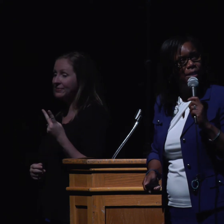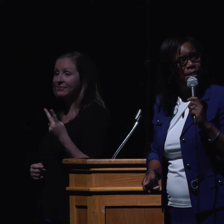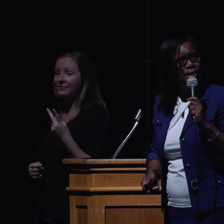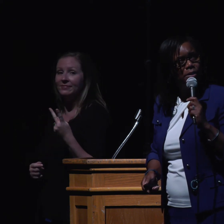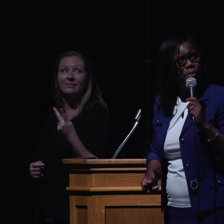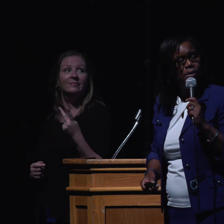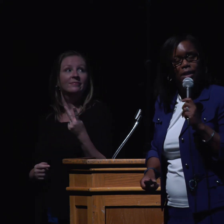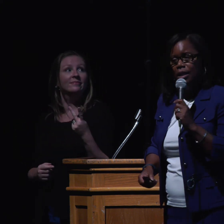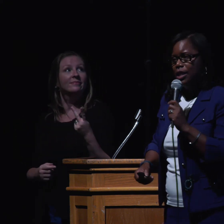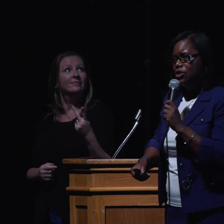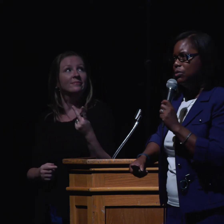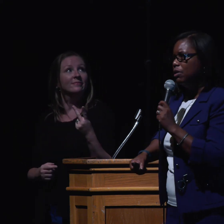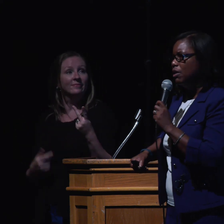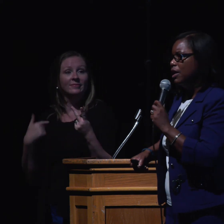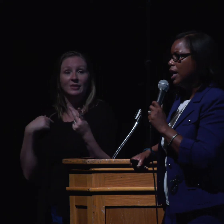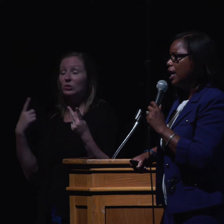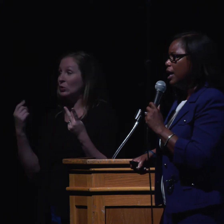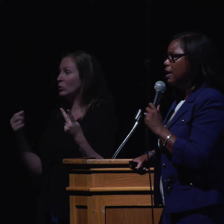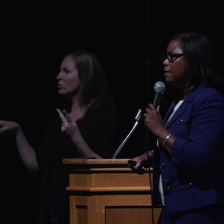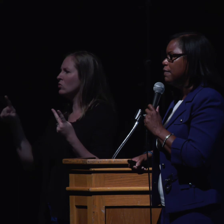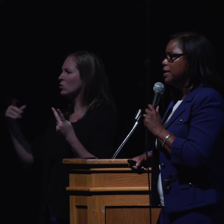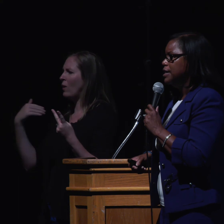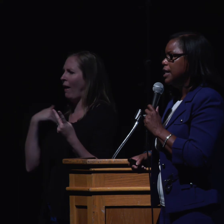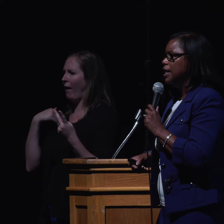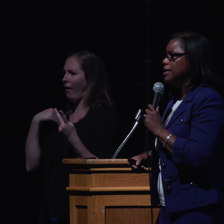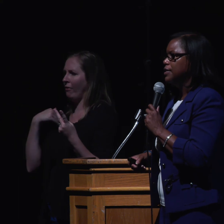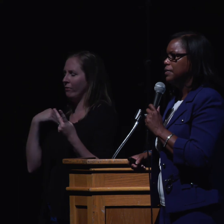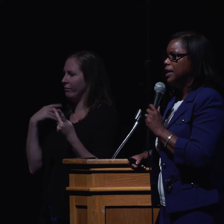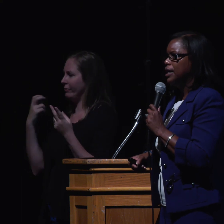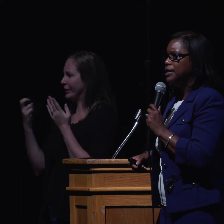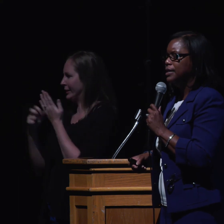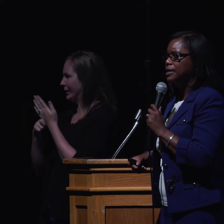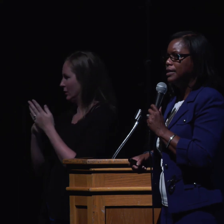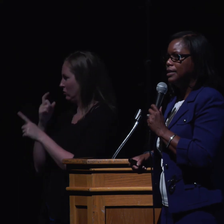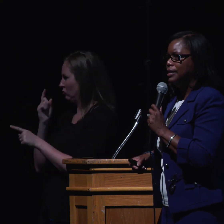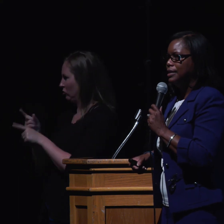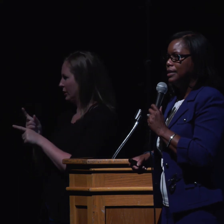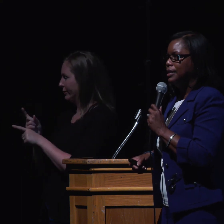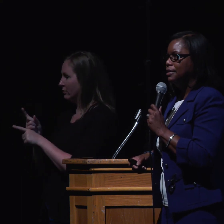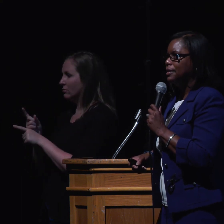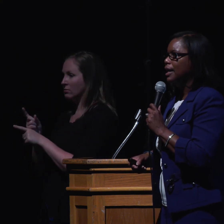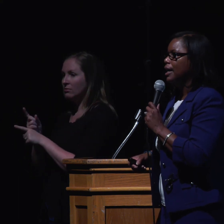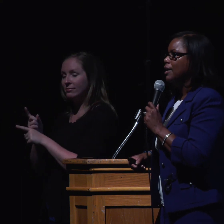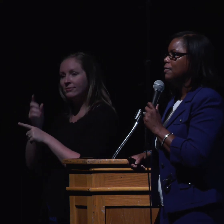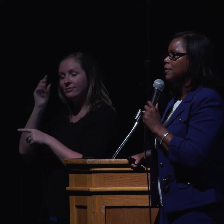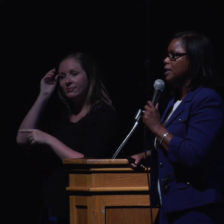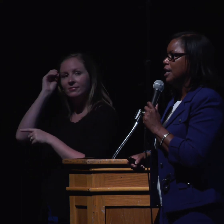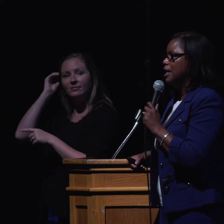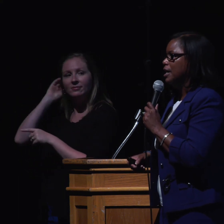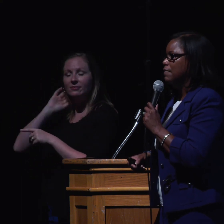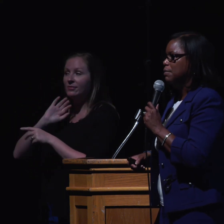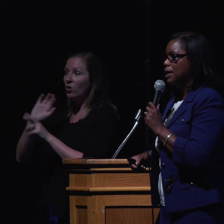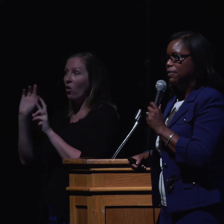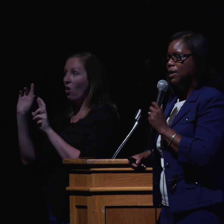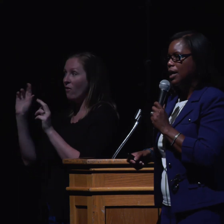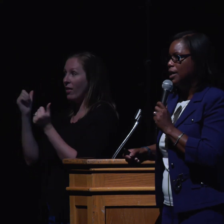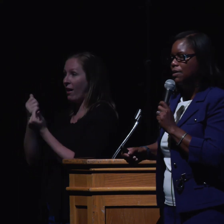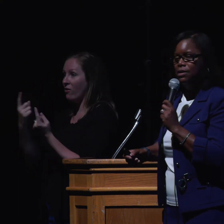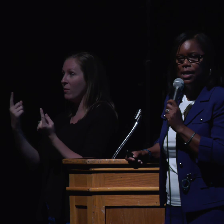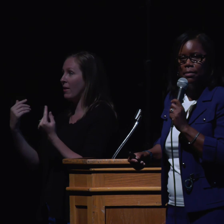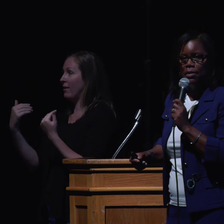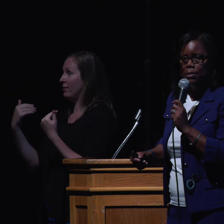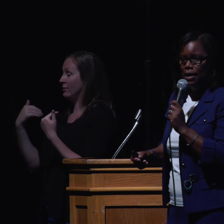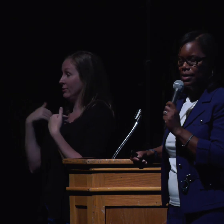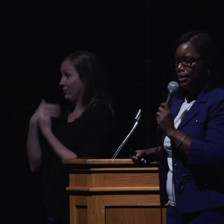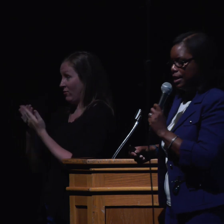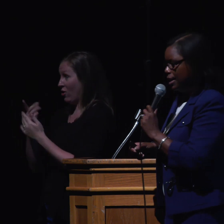I'm going to do is, you all have tickets, correct? Okay, hopefully everybody, if you got here